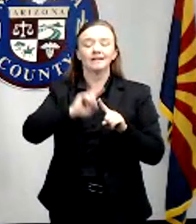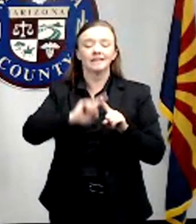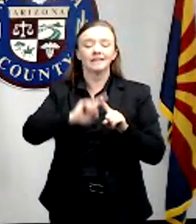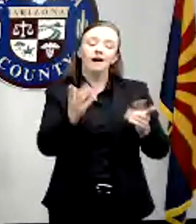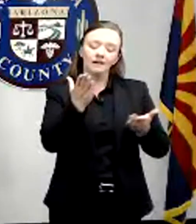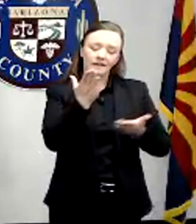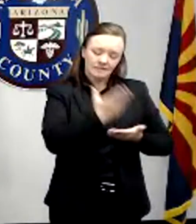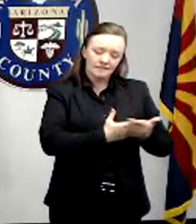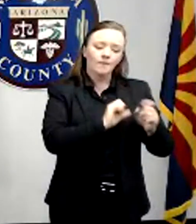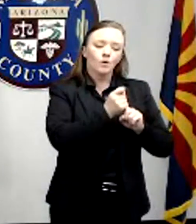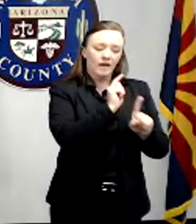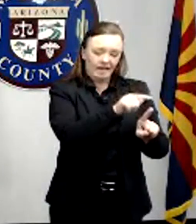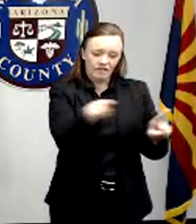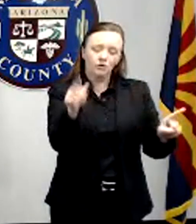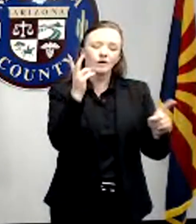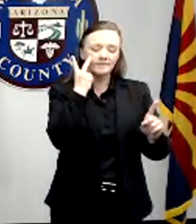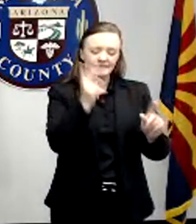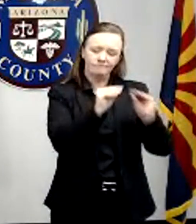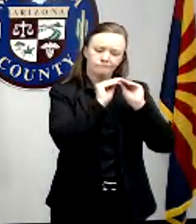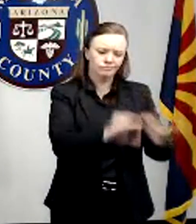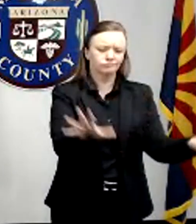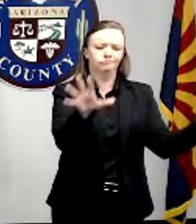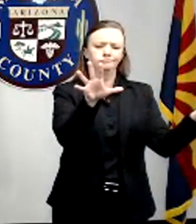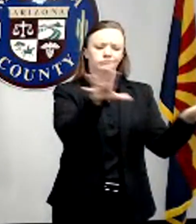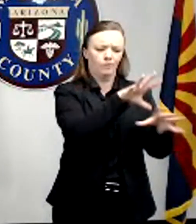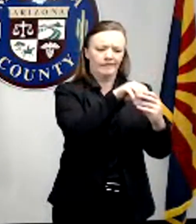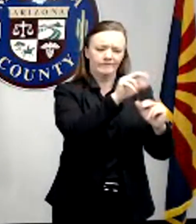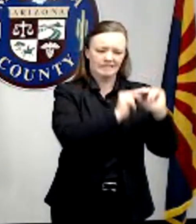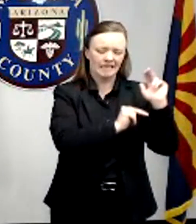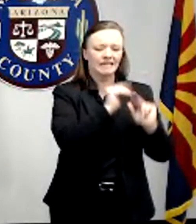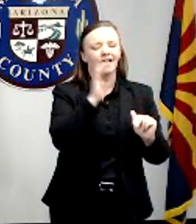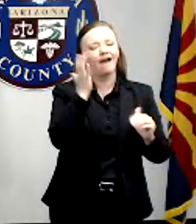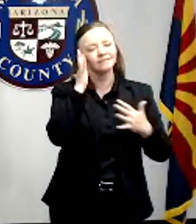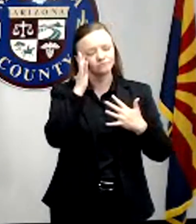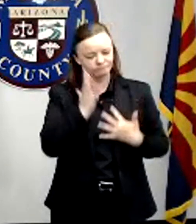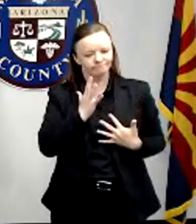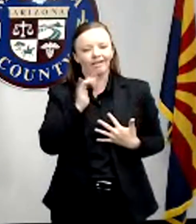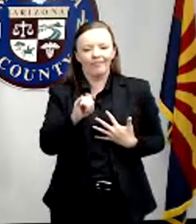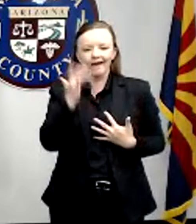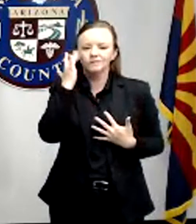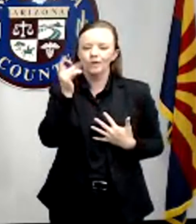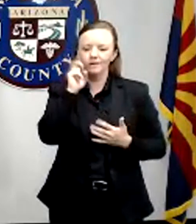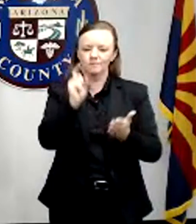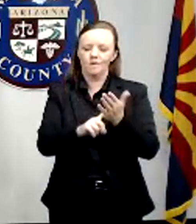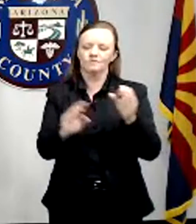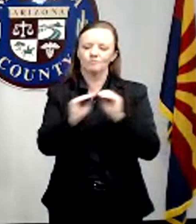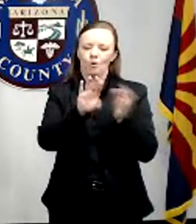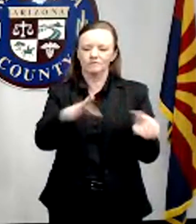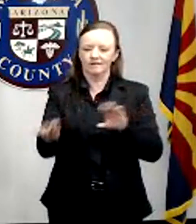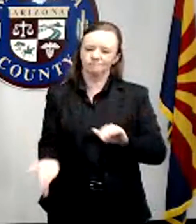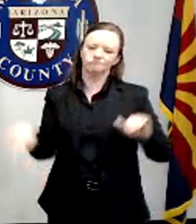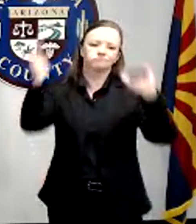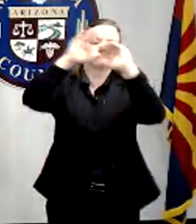seen a lot of spread, and tragically that is why we're seeing this increase in deaths.